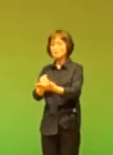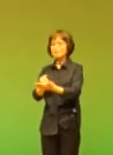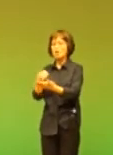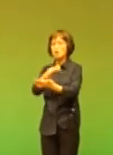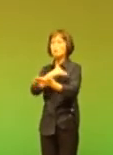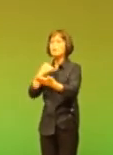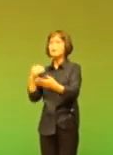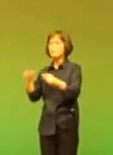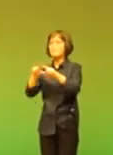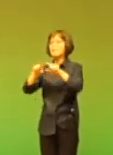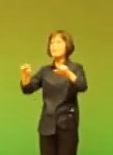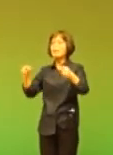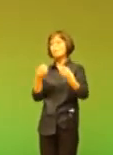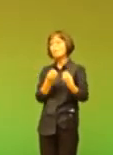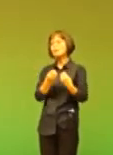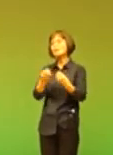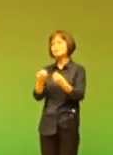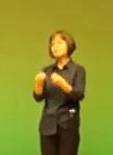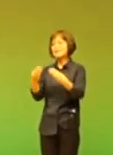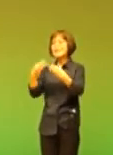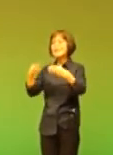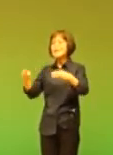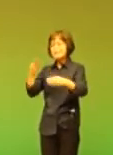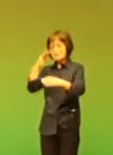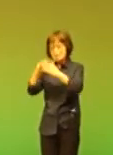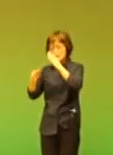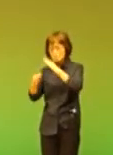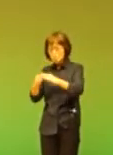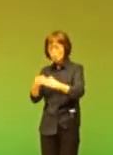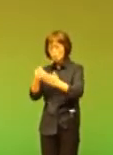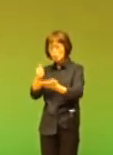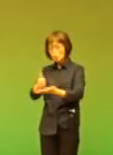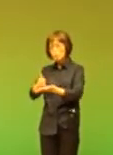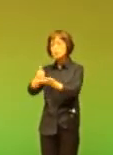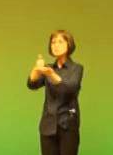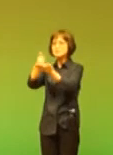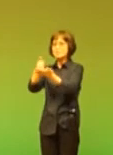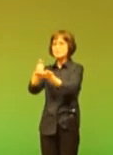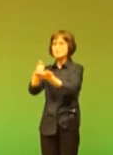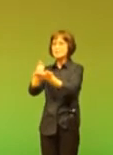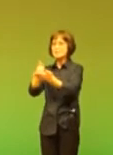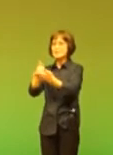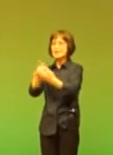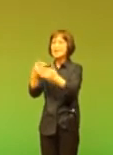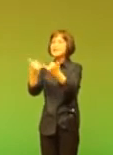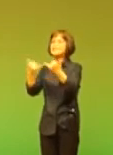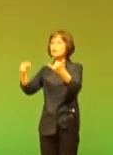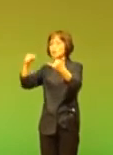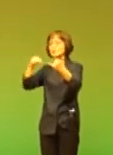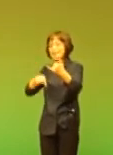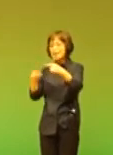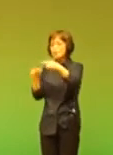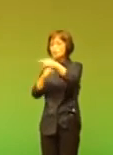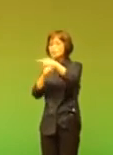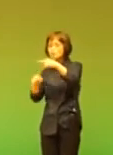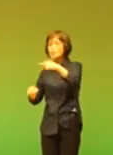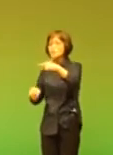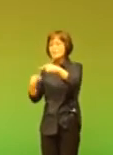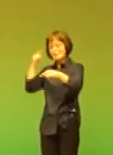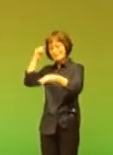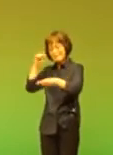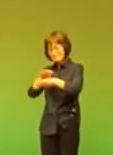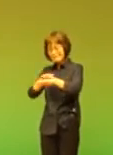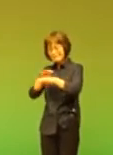take nonviolent actions, and change our modes of thinking to identify as members of the human